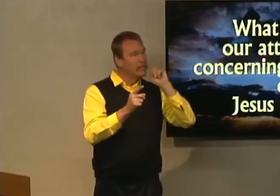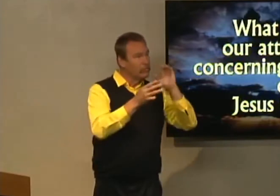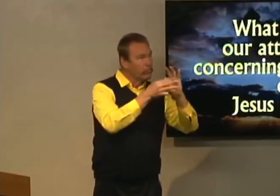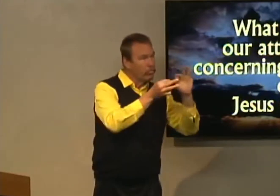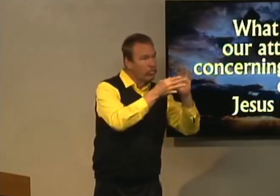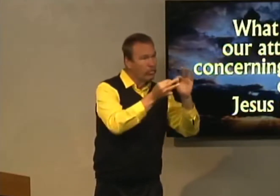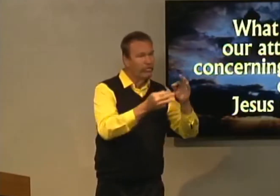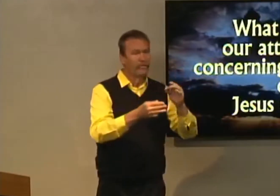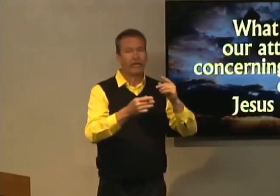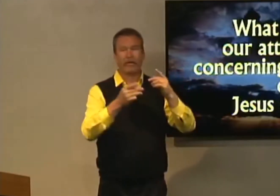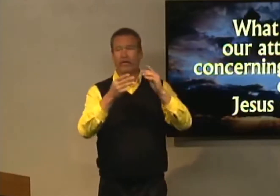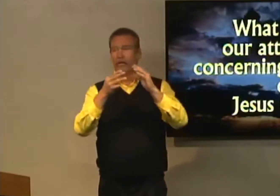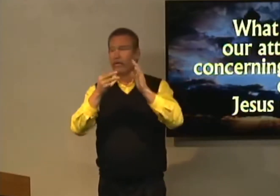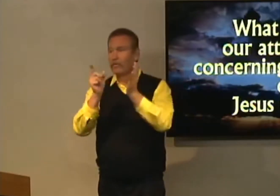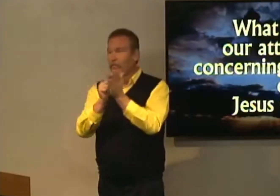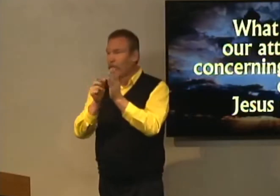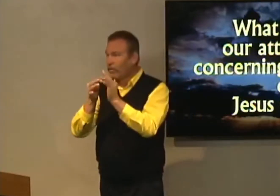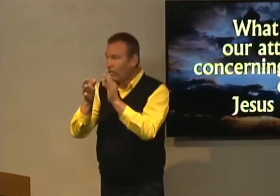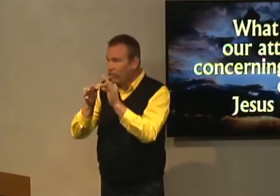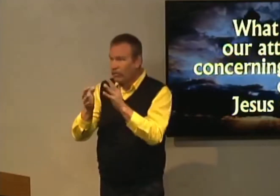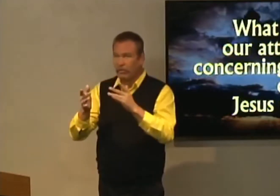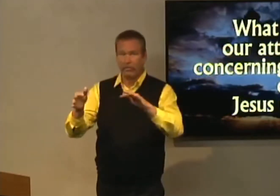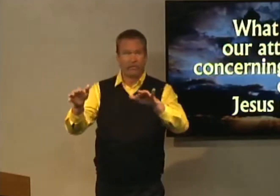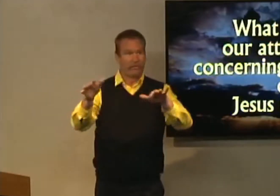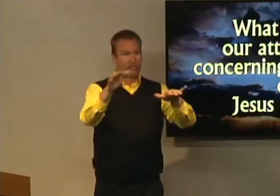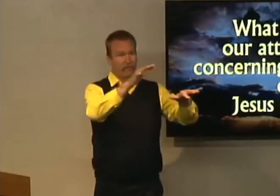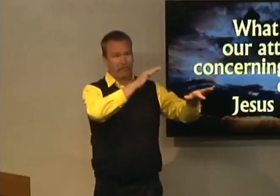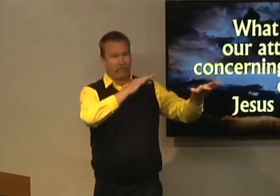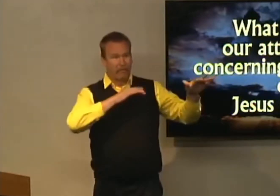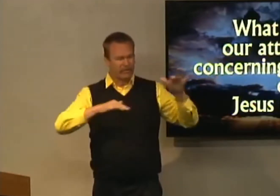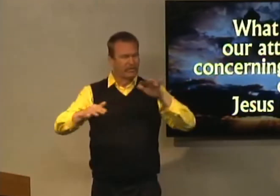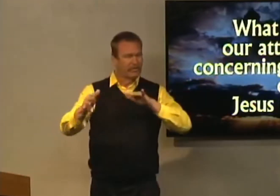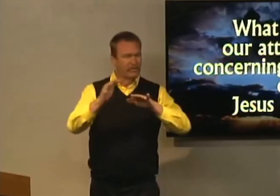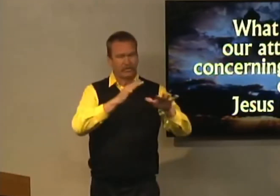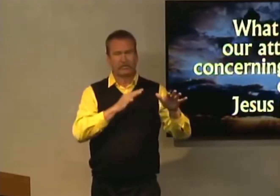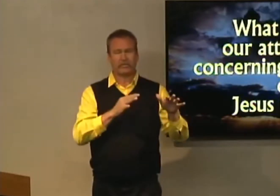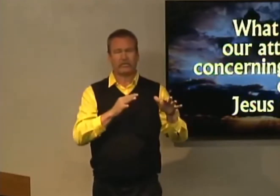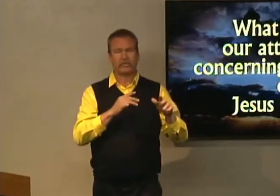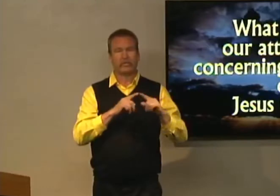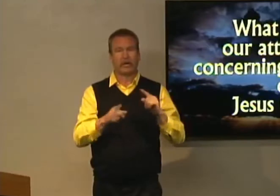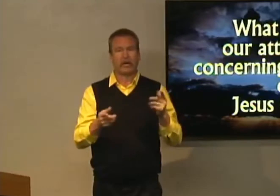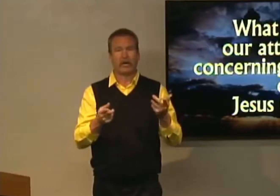news, ready to hear dialogue? You know, should we be aware, like,